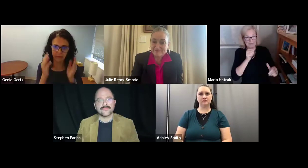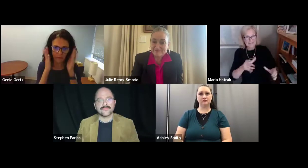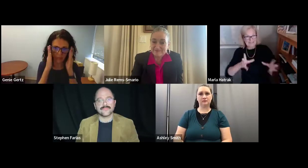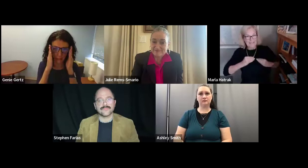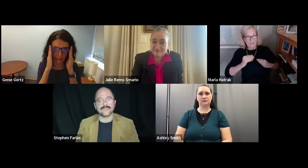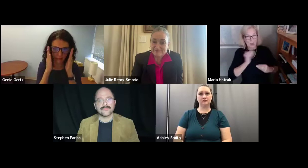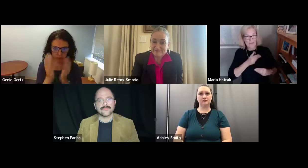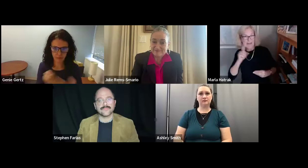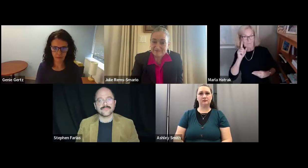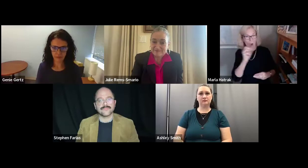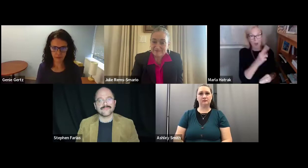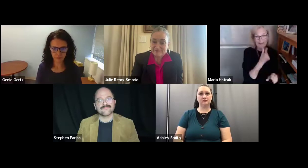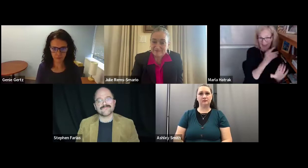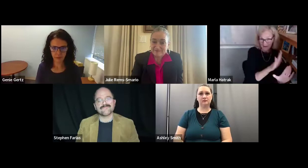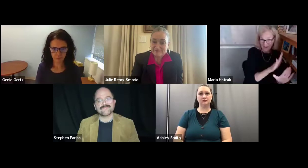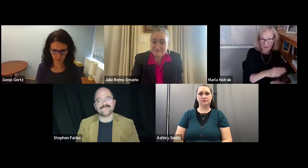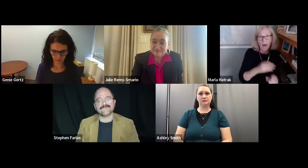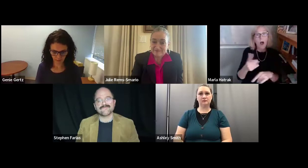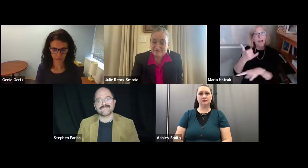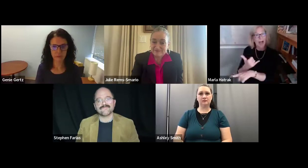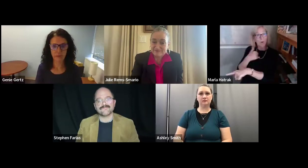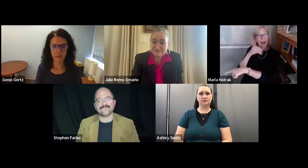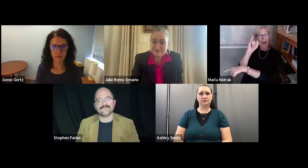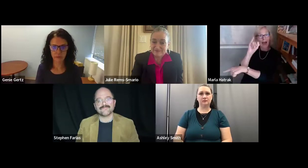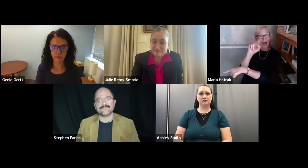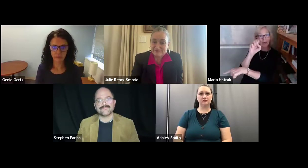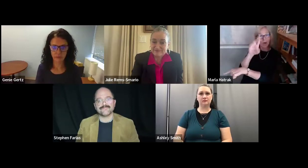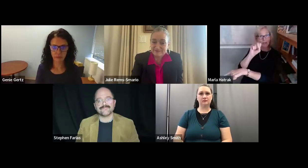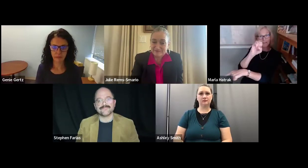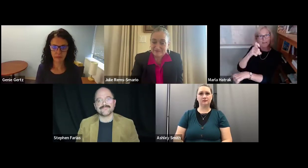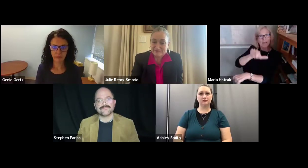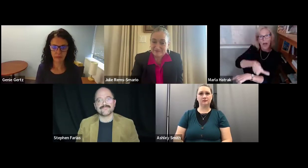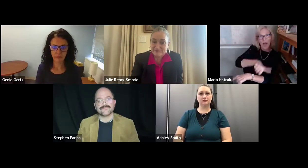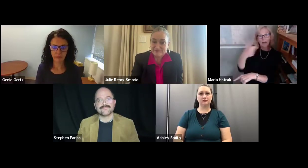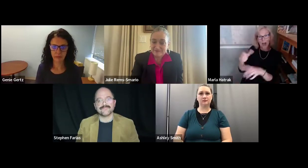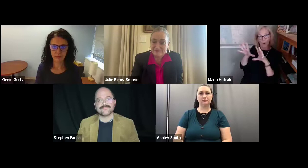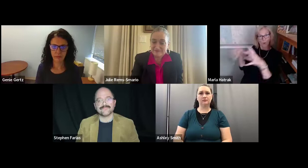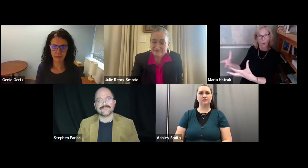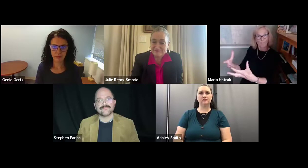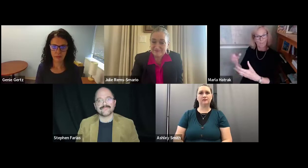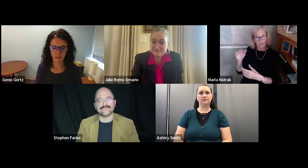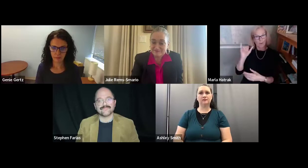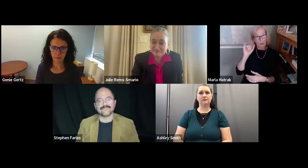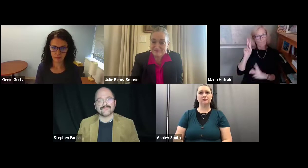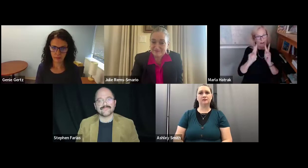at individuals maybe who are gay, and you have individuals who are female or male,